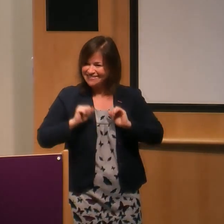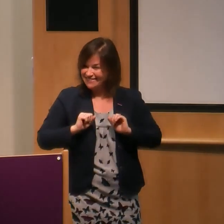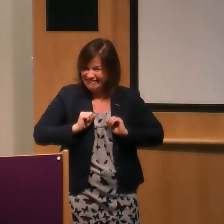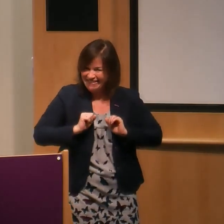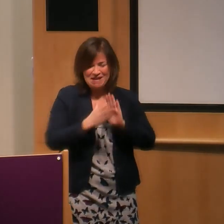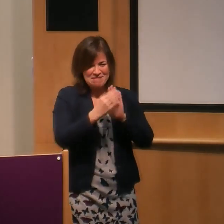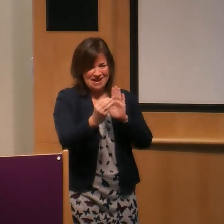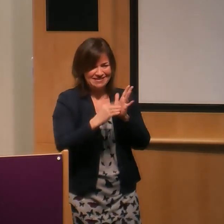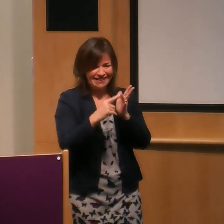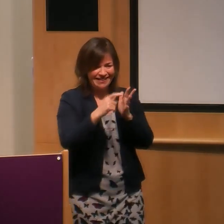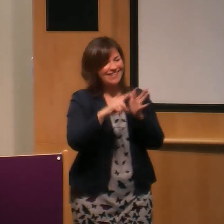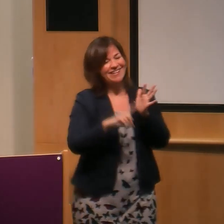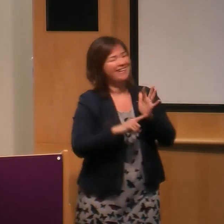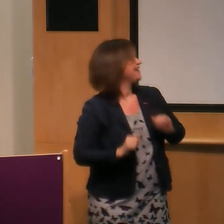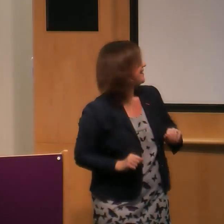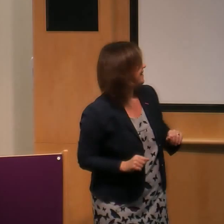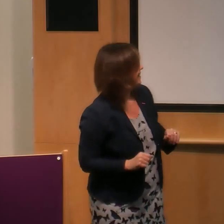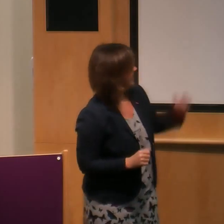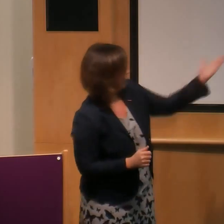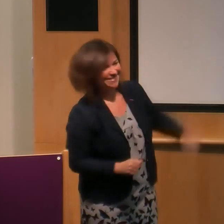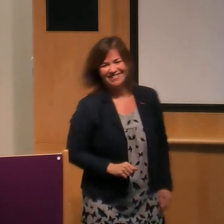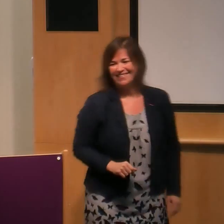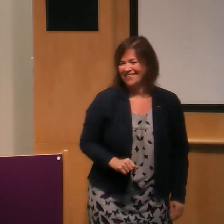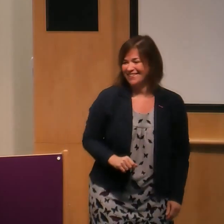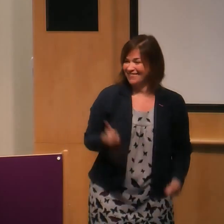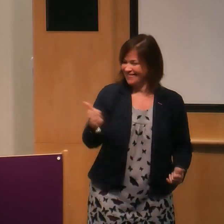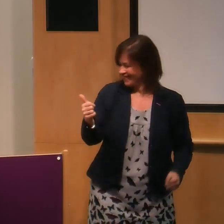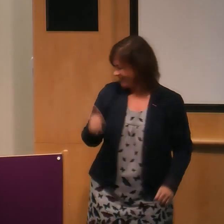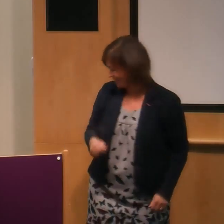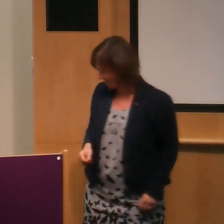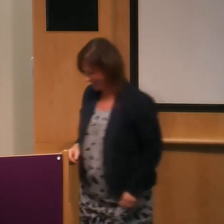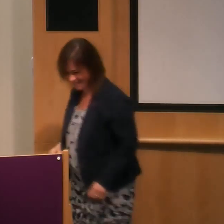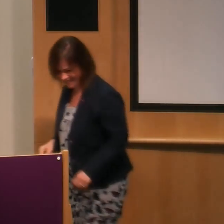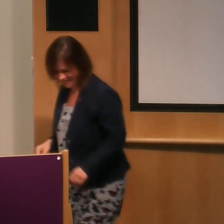on PSCT. Thank you.